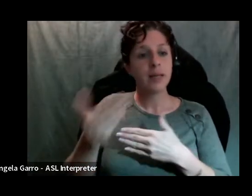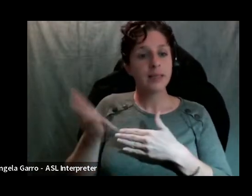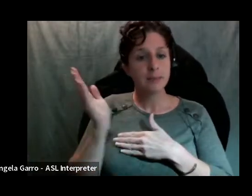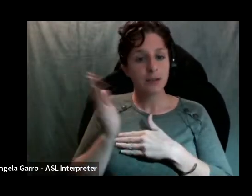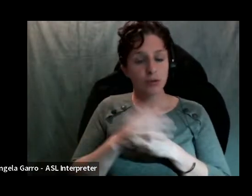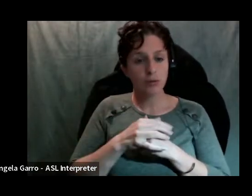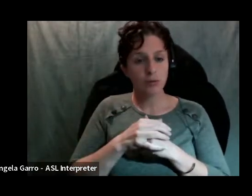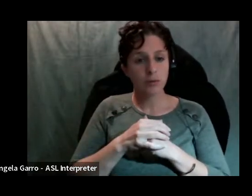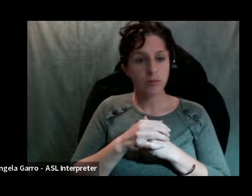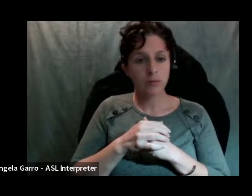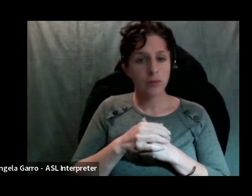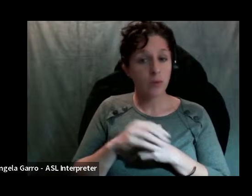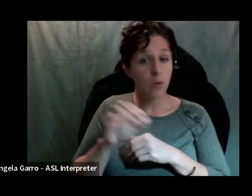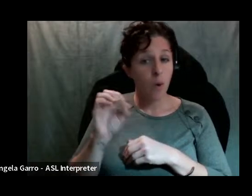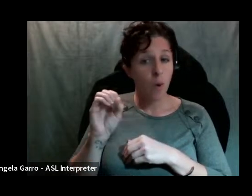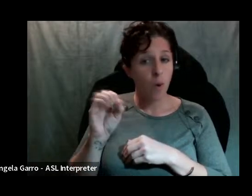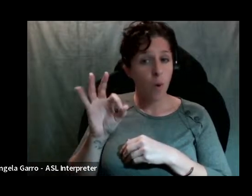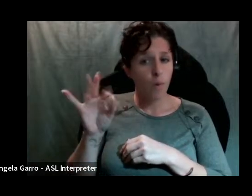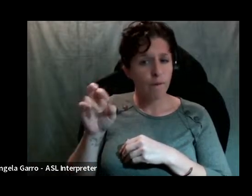Ofer?